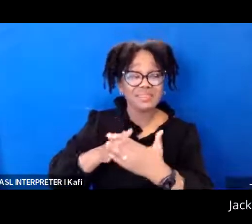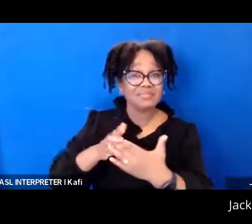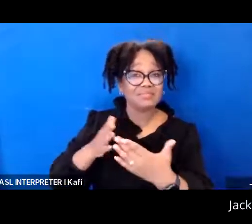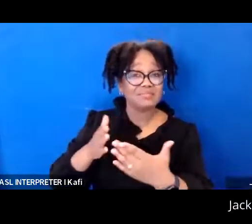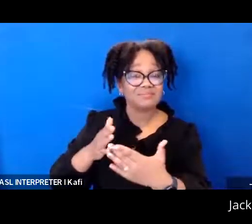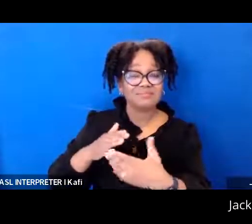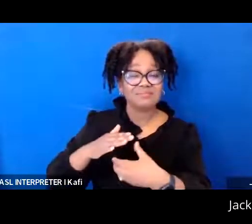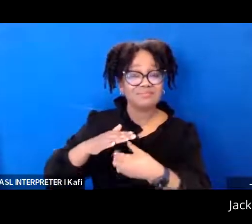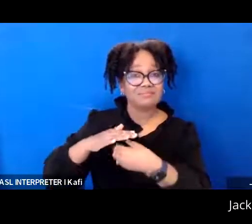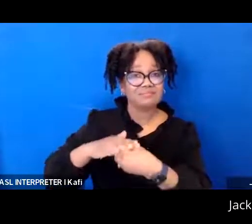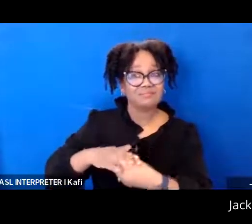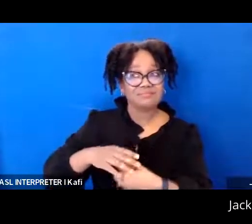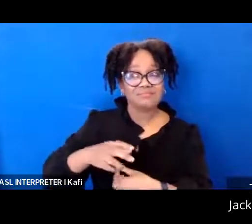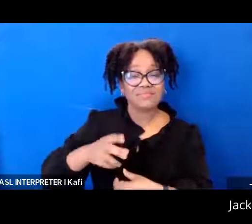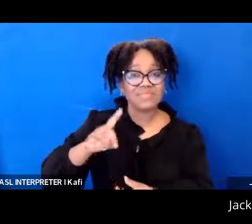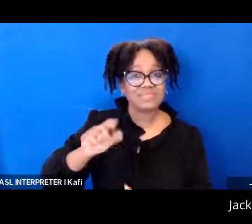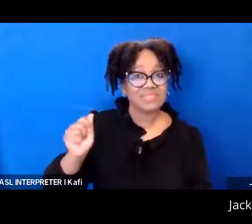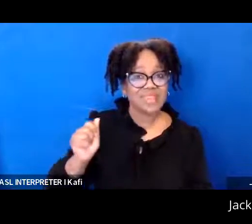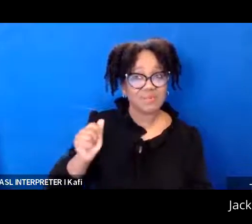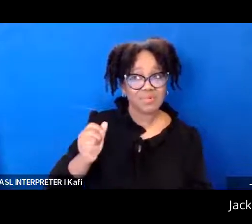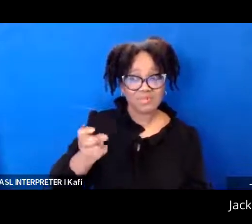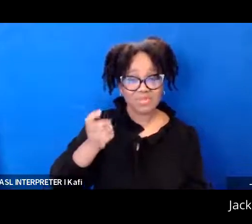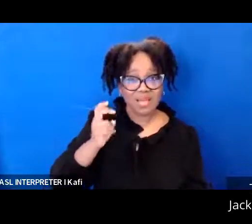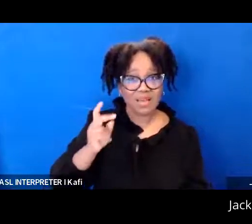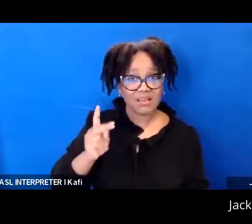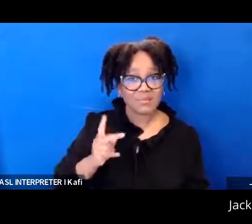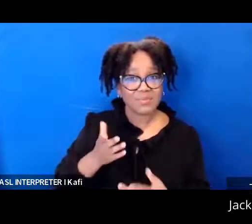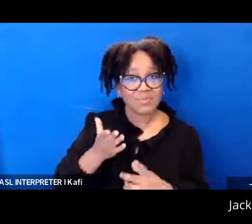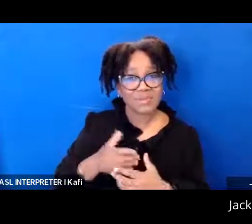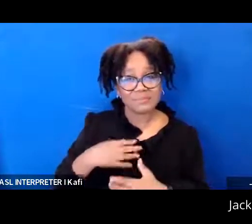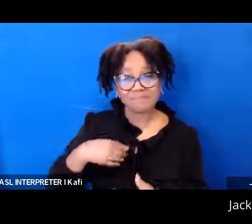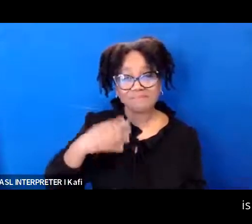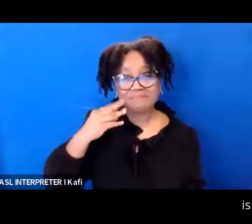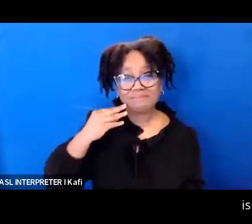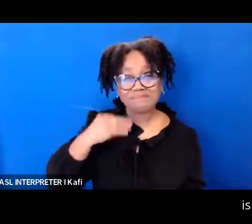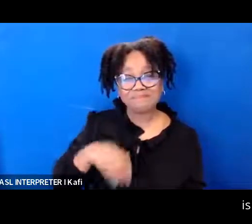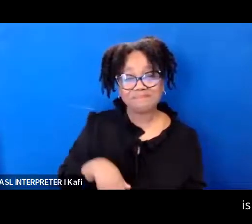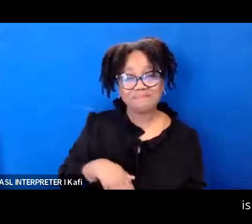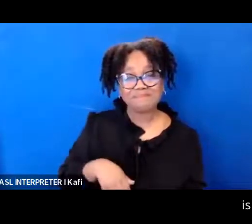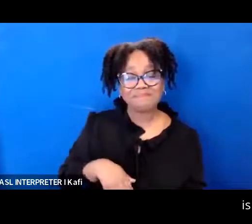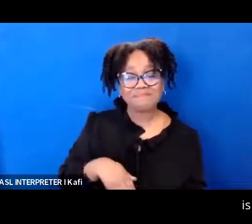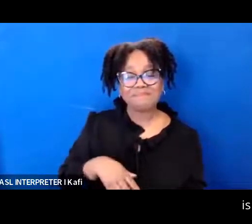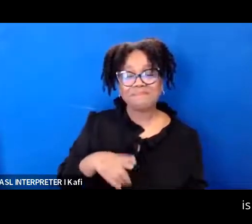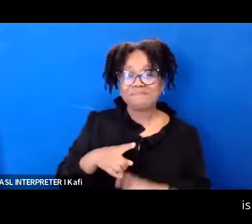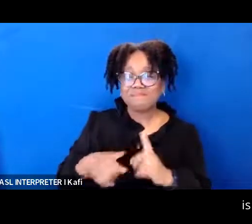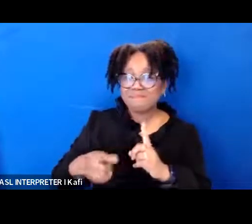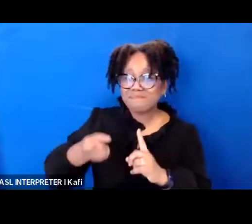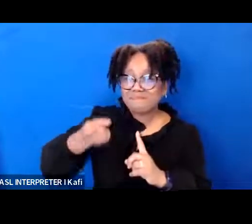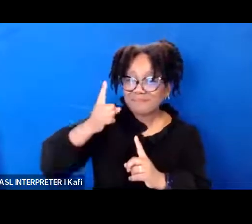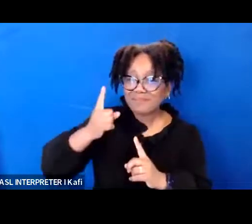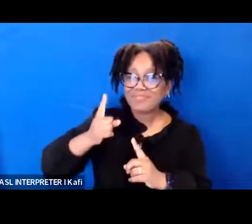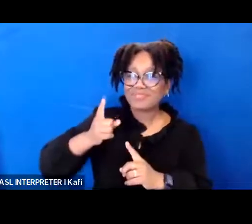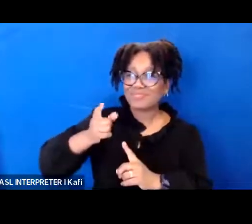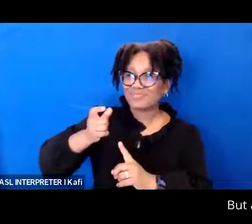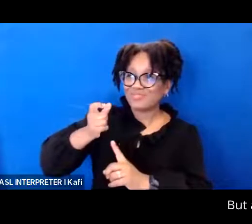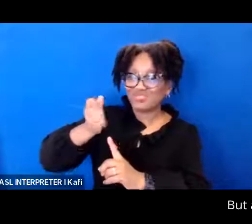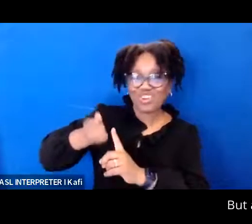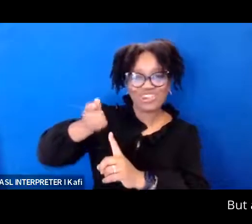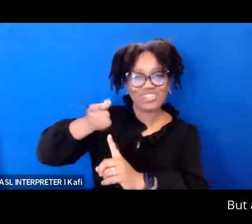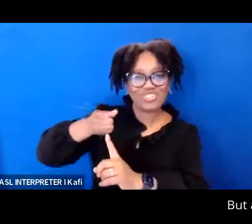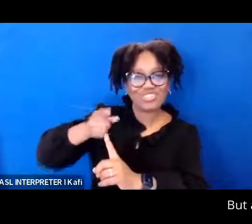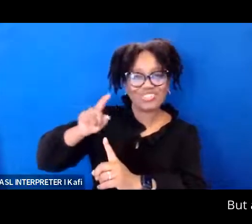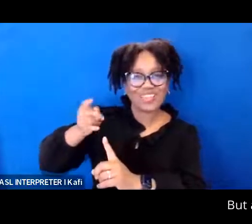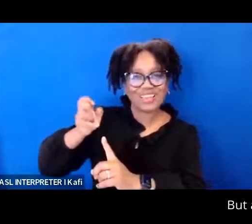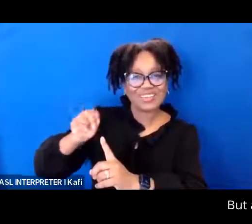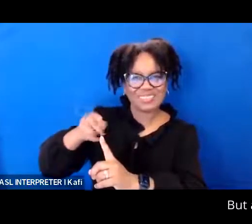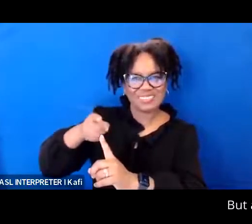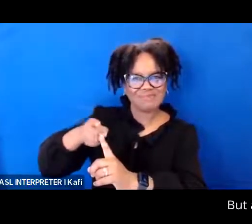the fact that judge jackson is a black woman it's exciting personally but as